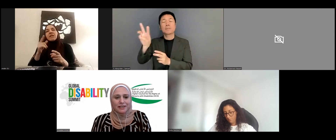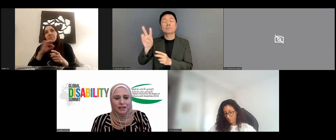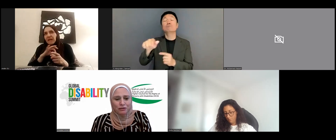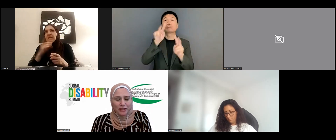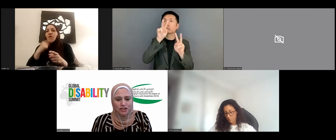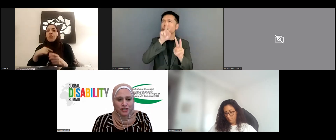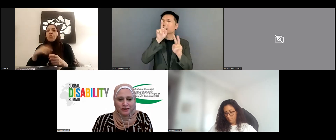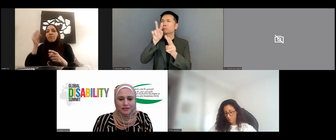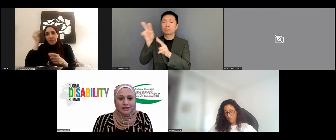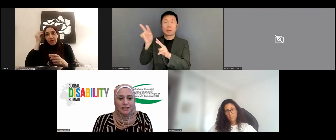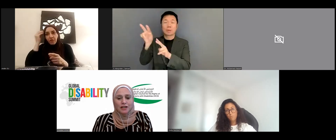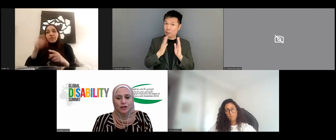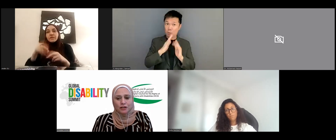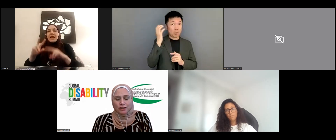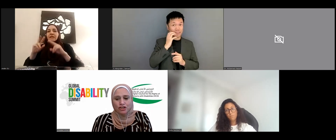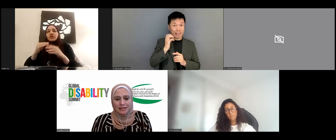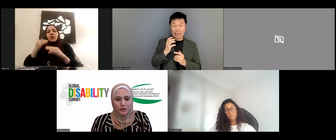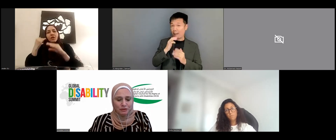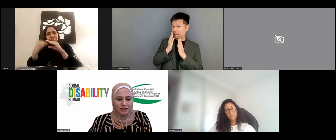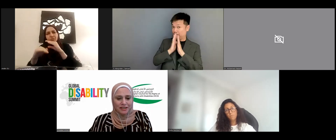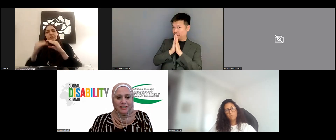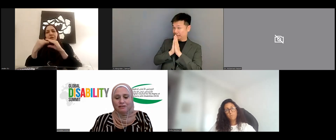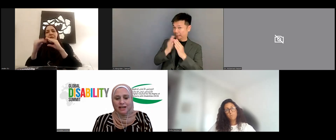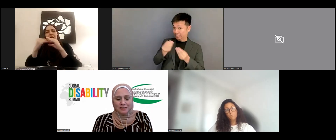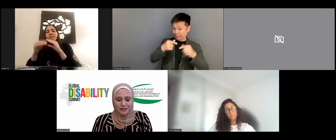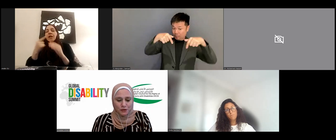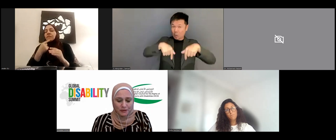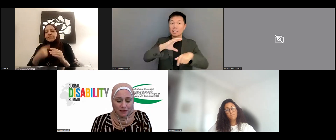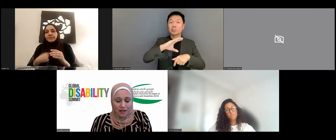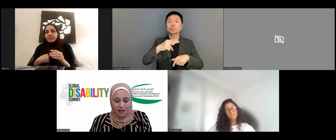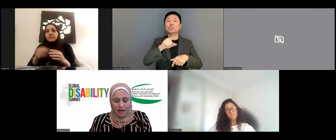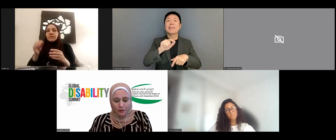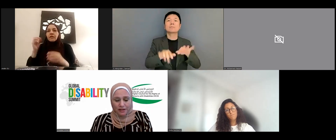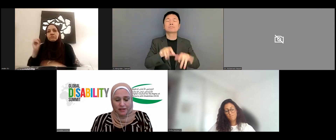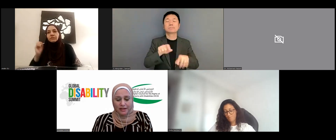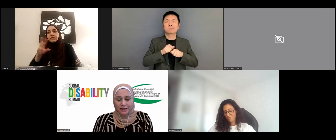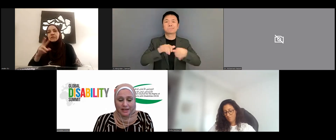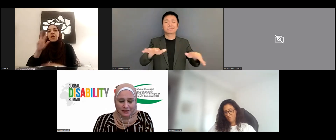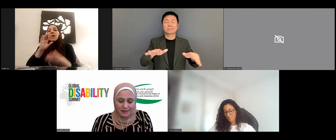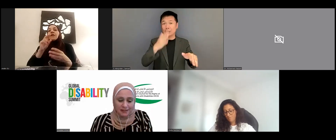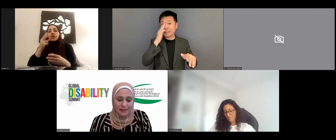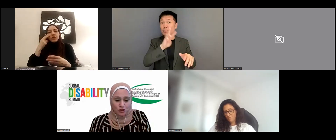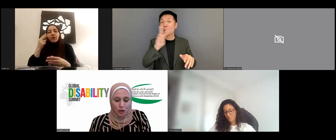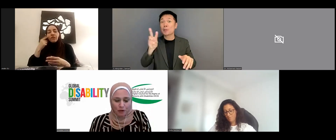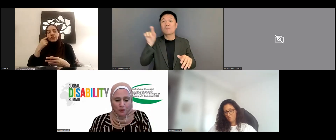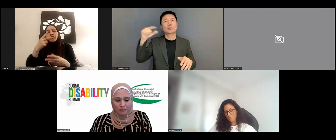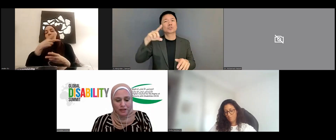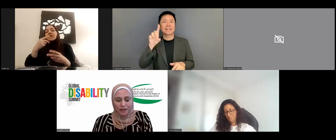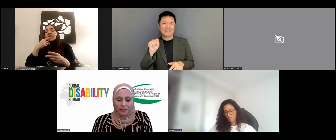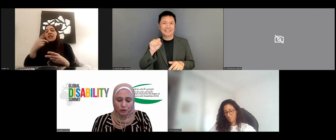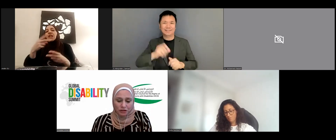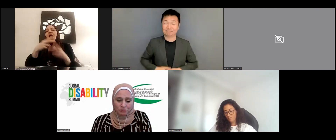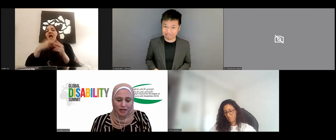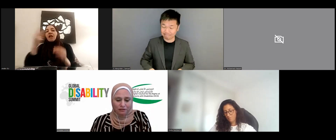Greta, if you can share it on the chat so everybody can have access to it. Our next topic will